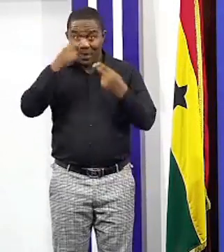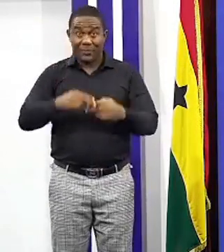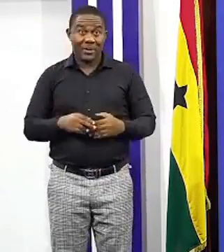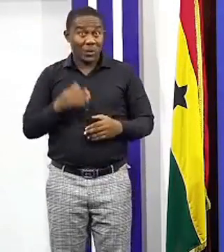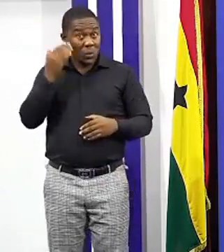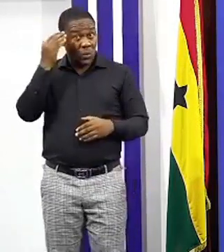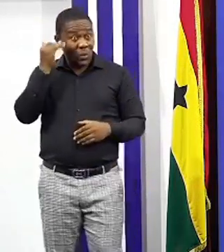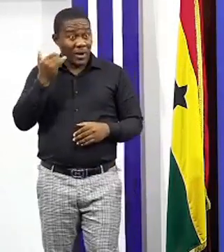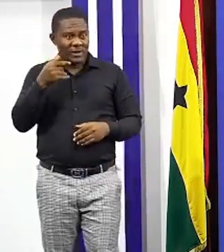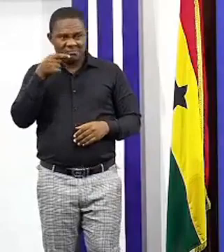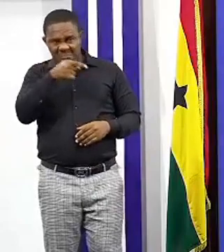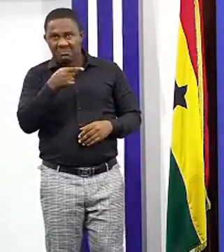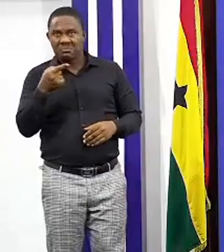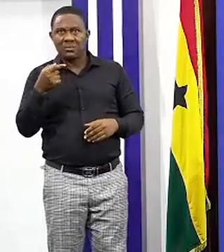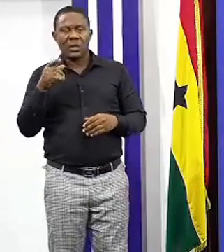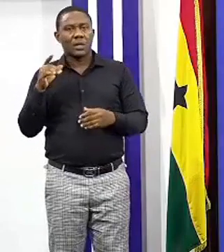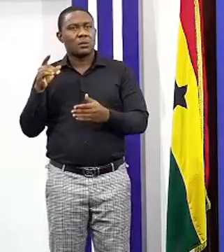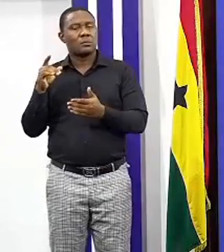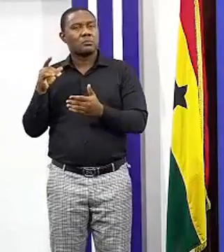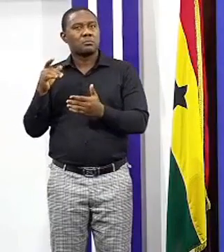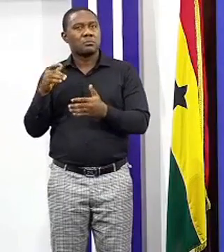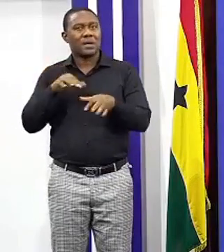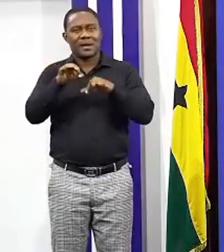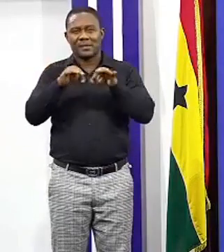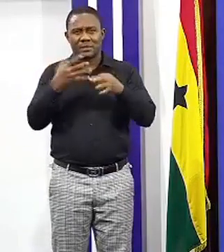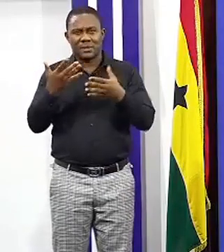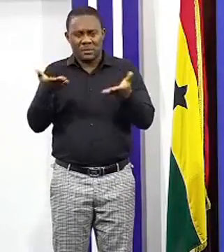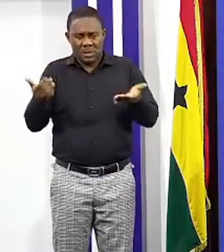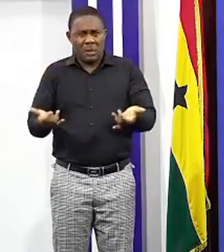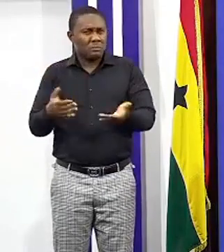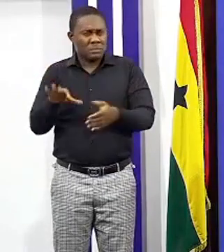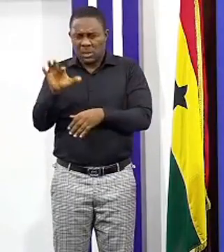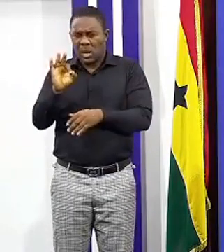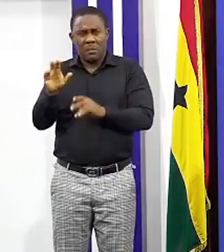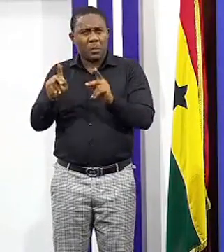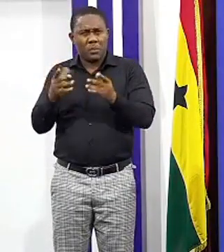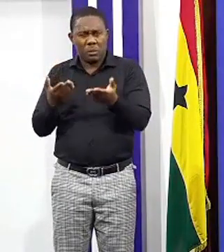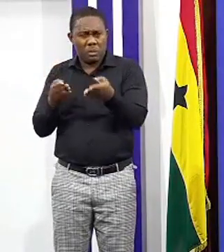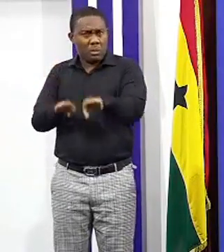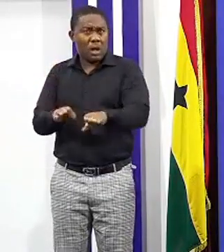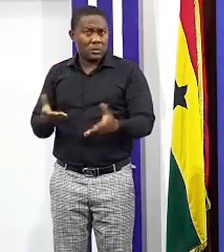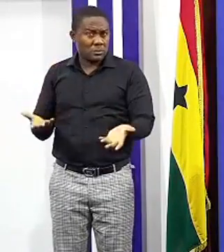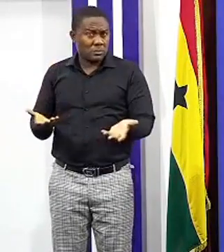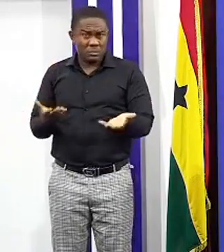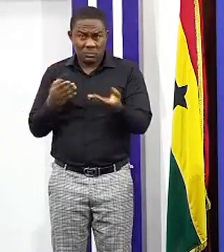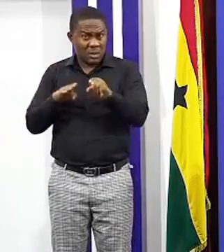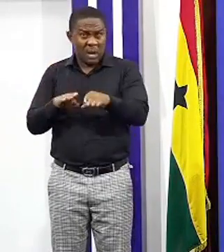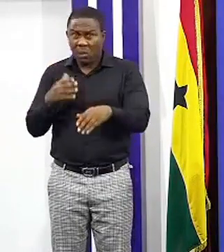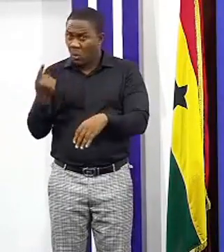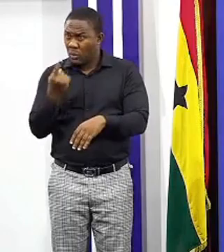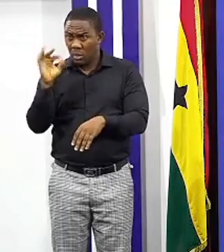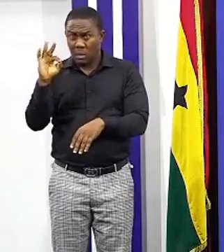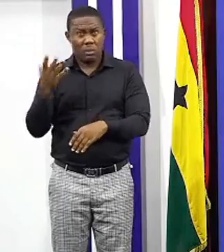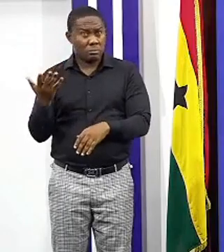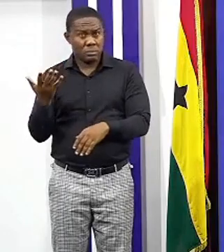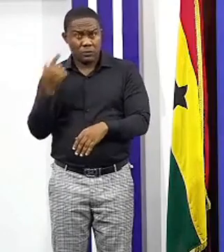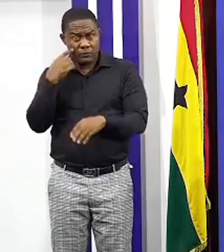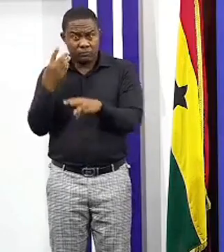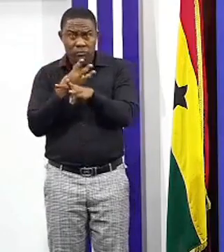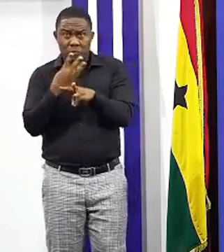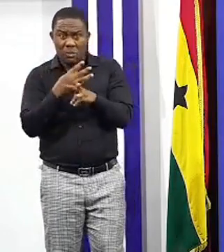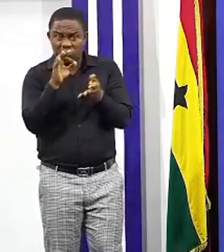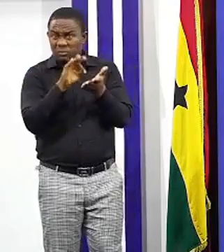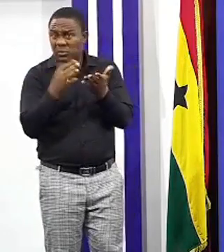speak now, as Dr. Abuaje said, the number of deaths in the country is 9. 9 deaths. If you calculate it according